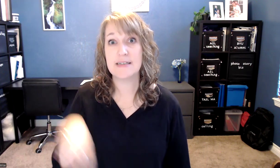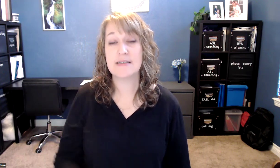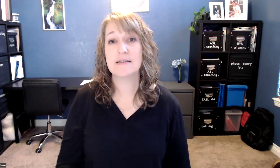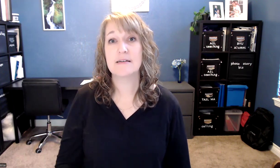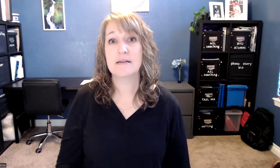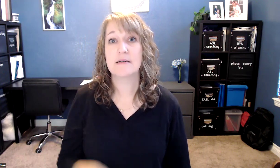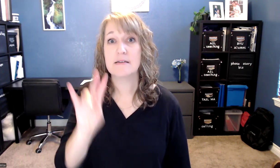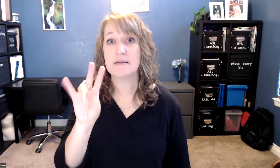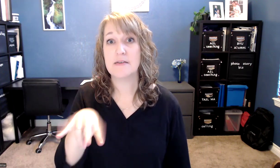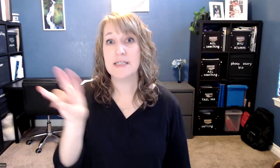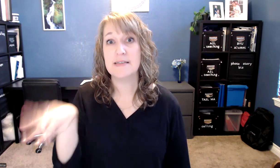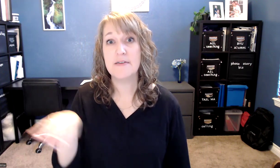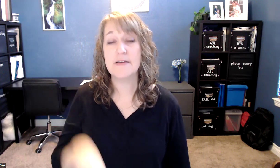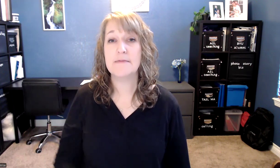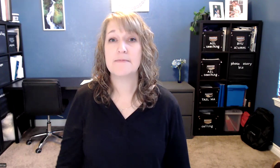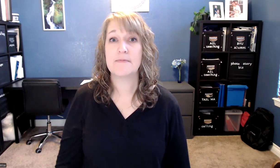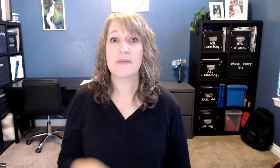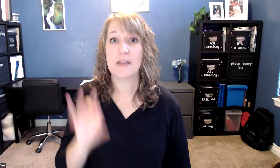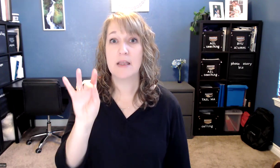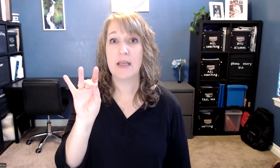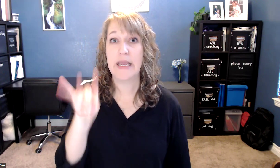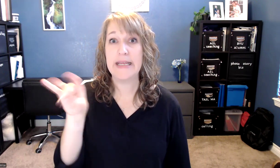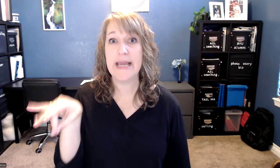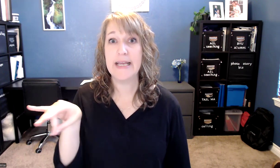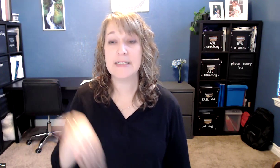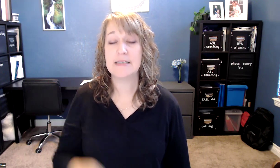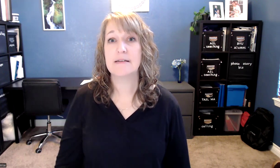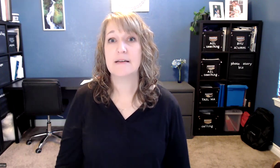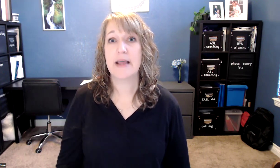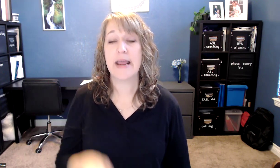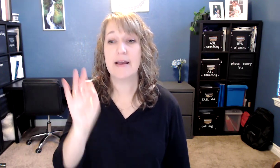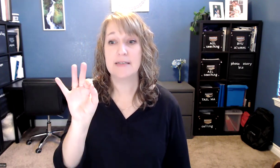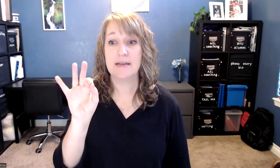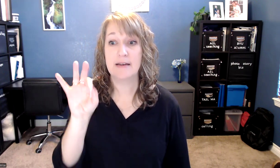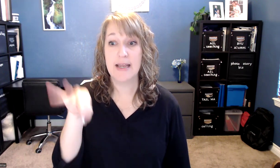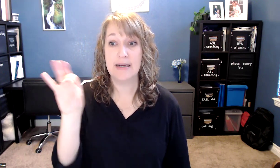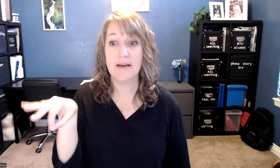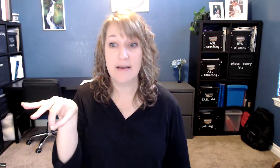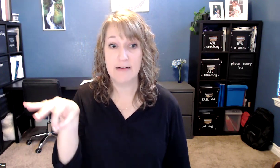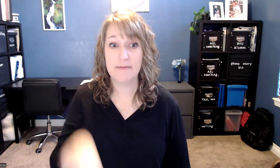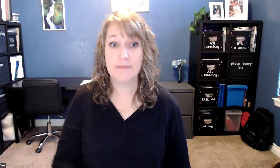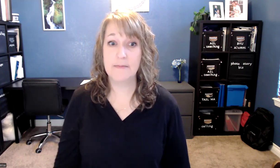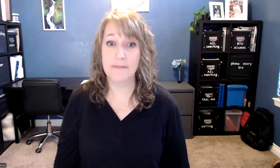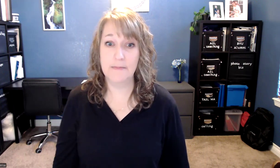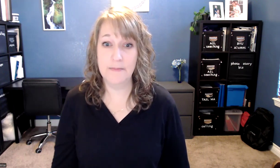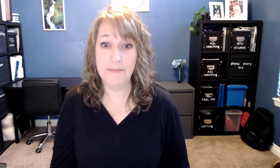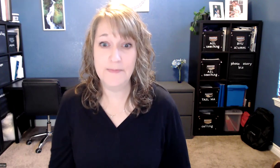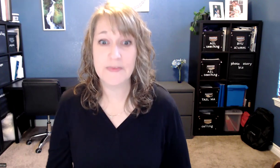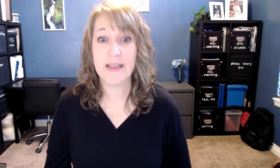66, 77, 88, and 99.